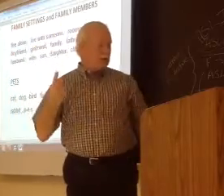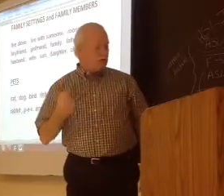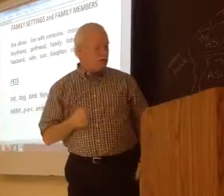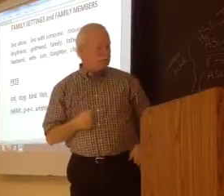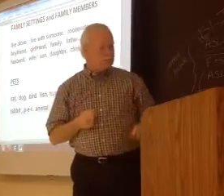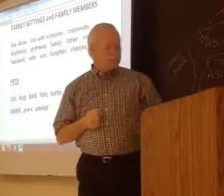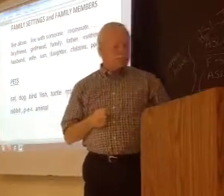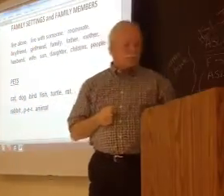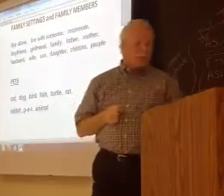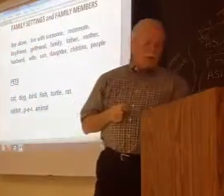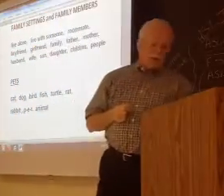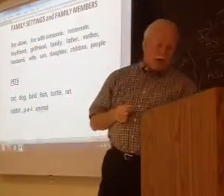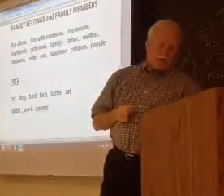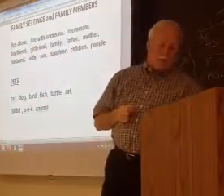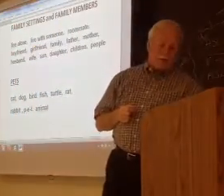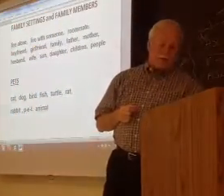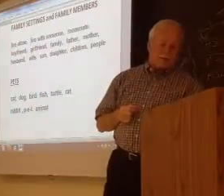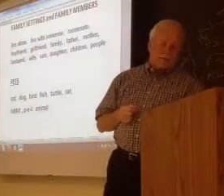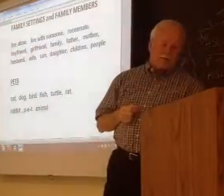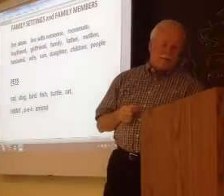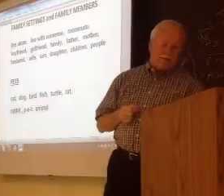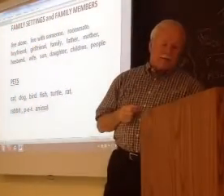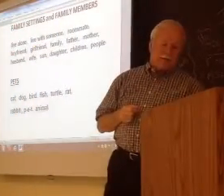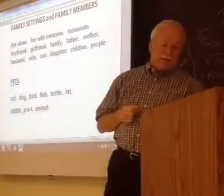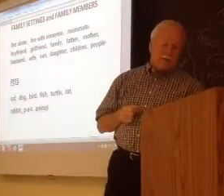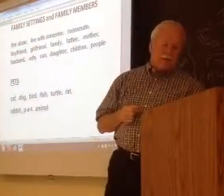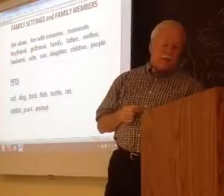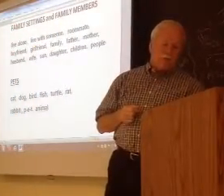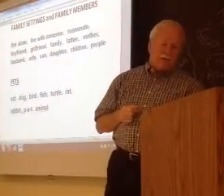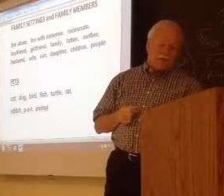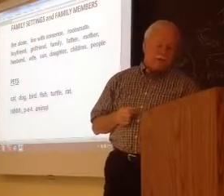alone. Bottom of 167, live with.